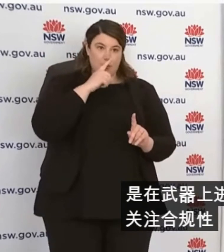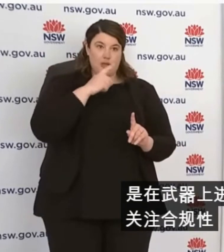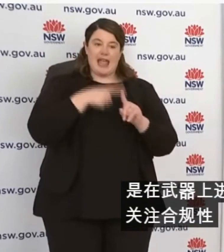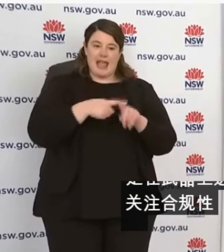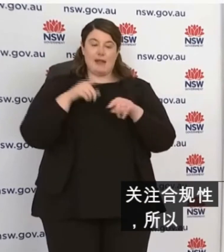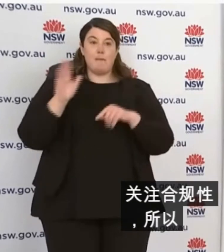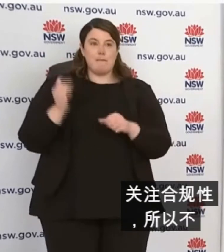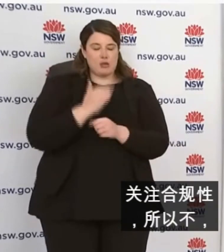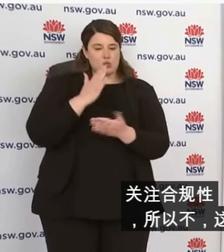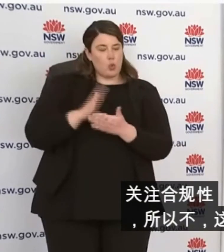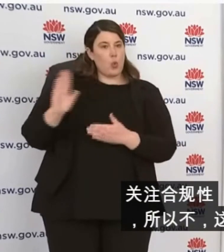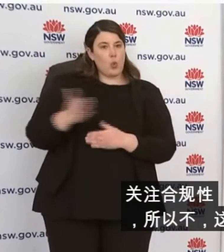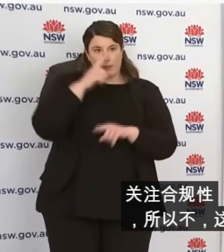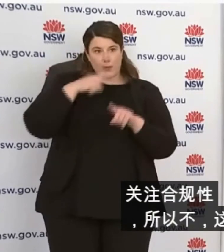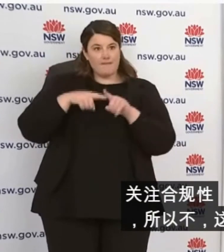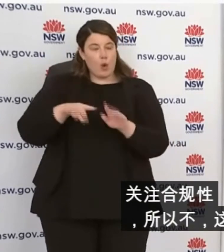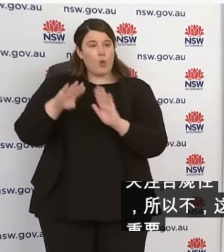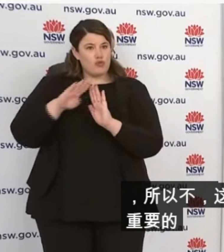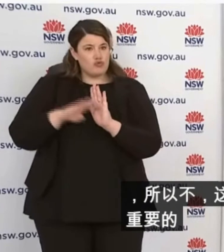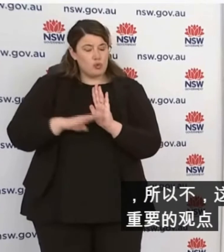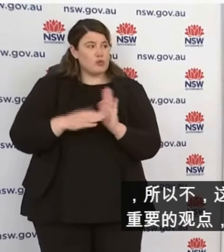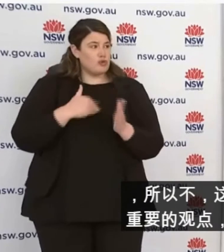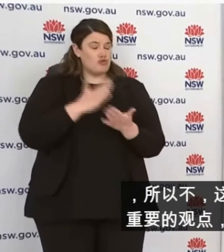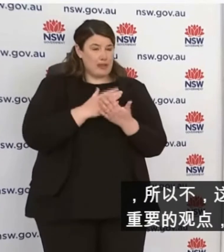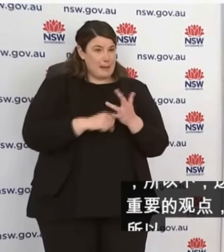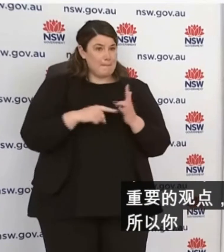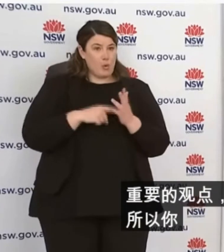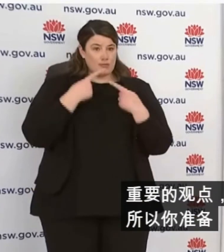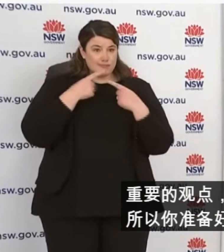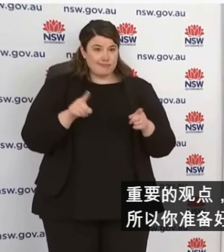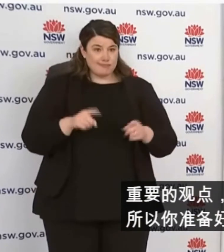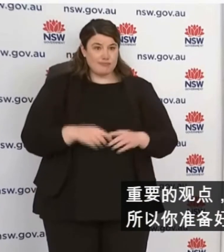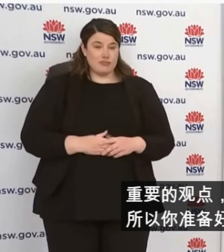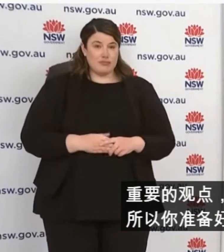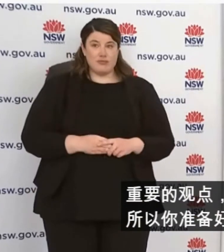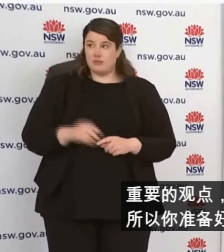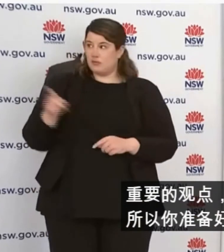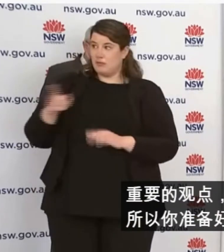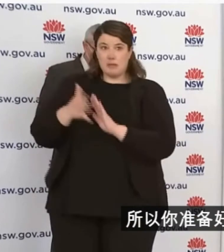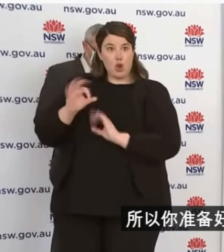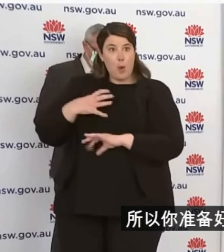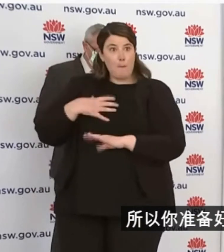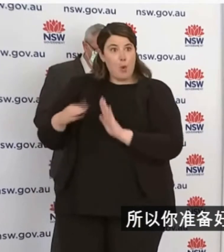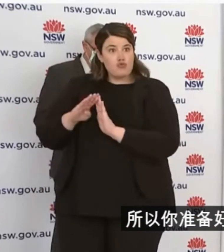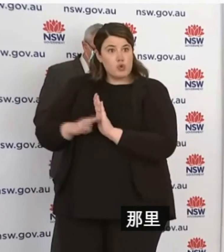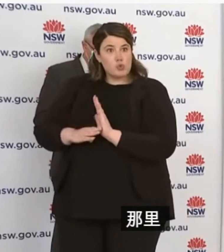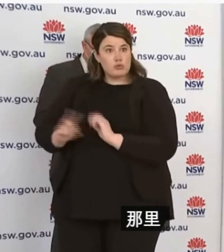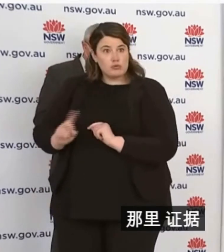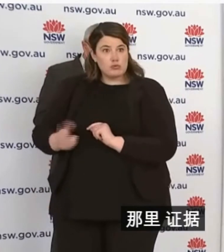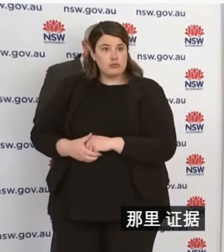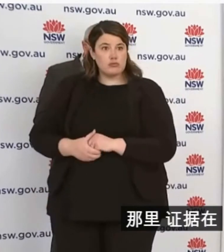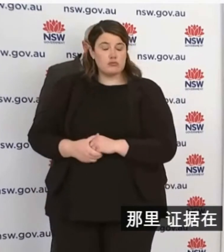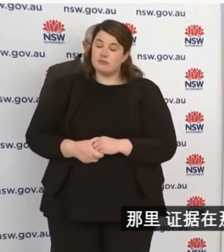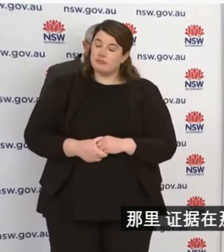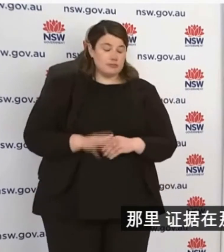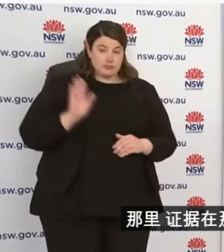compliance. So no, this is a really important point to make. So you're ruling out further restrictions? The evidence is there. The evidence